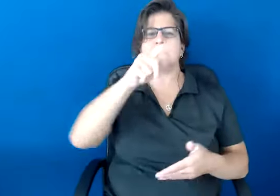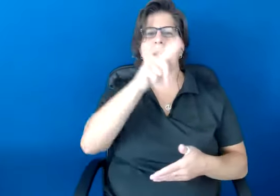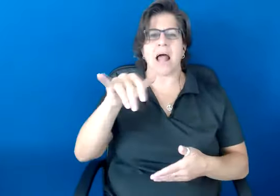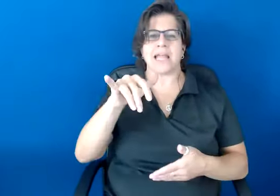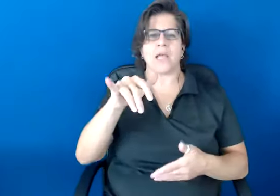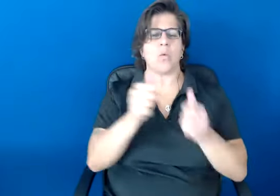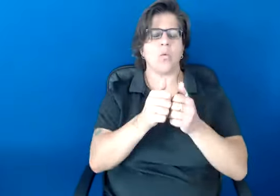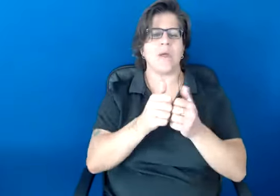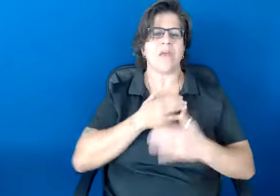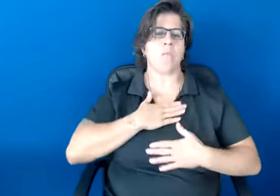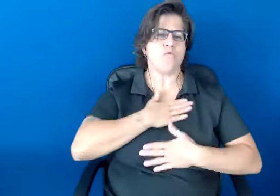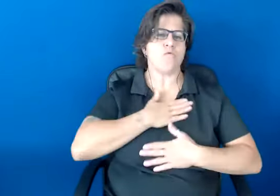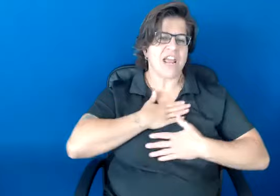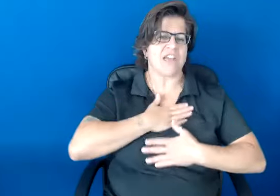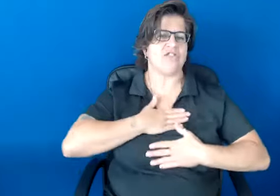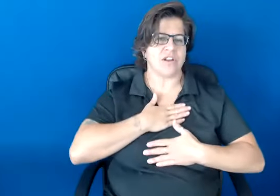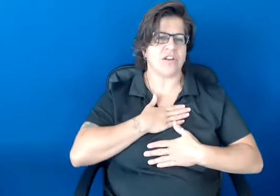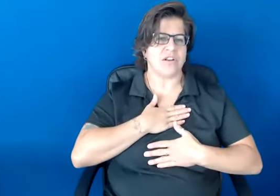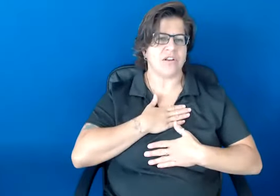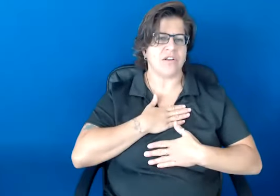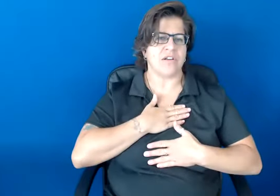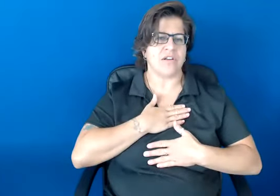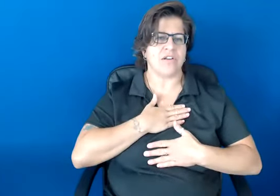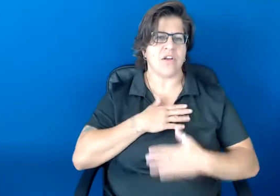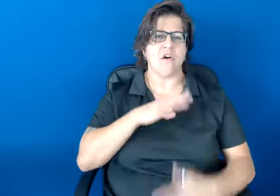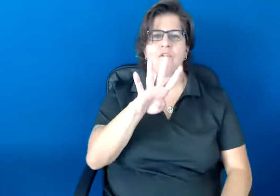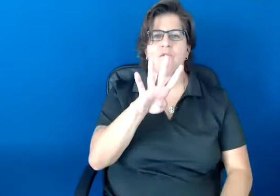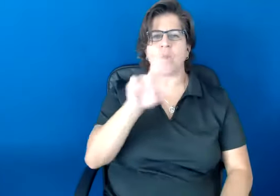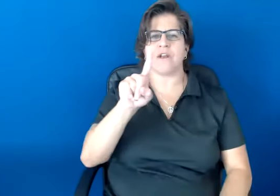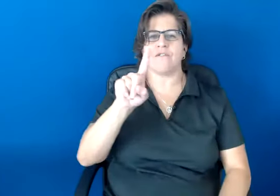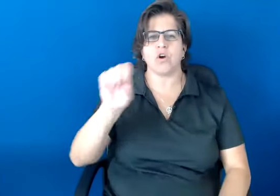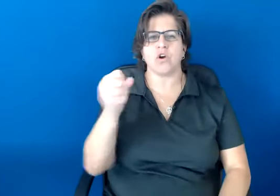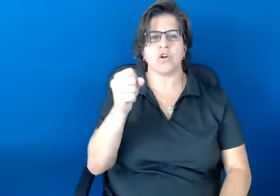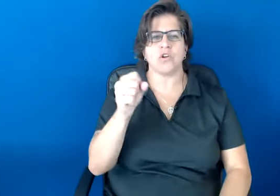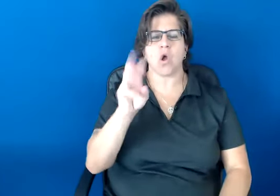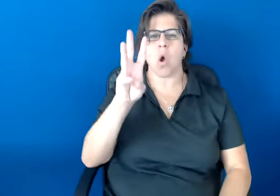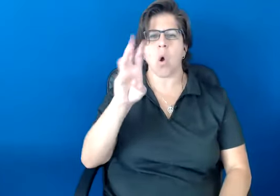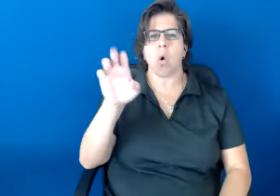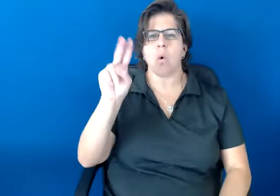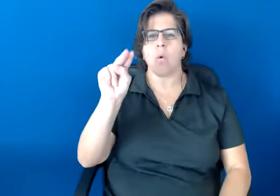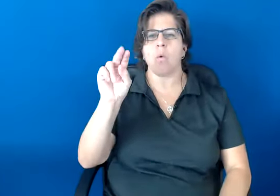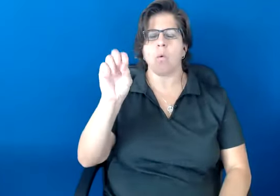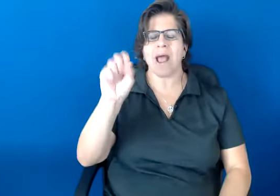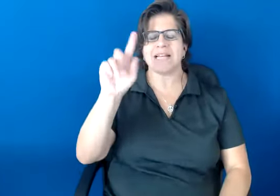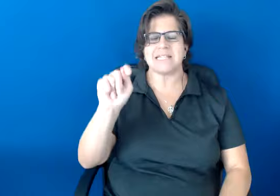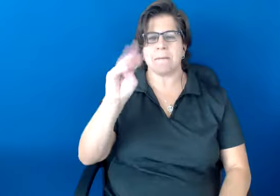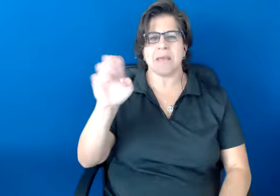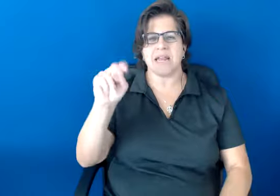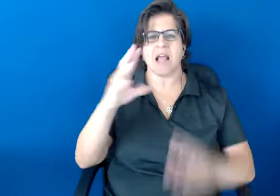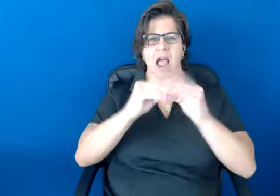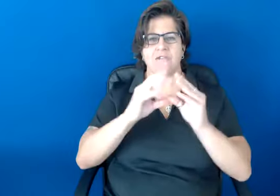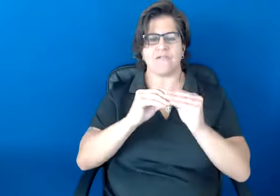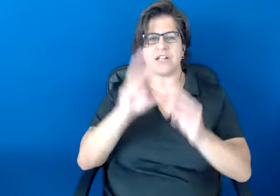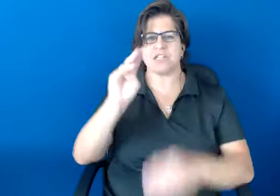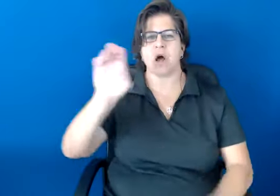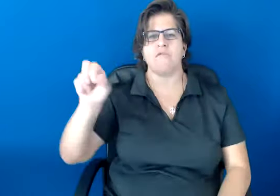appreciation of the 41st Westman Conference, March 1989.